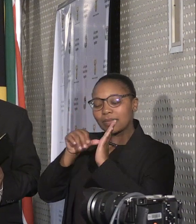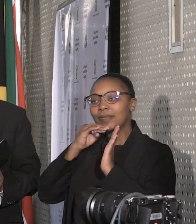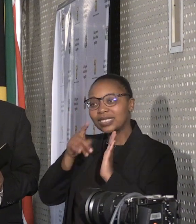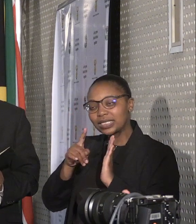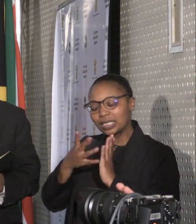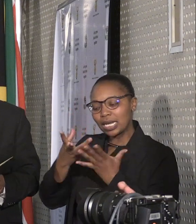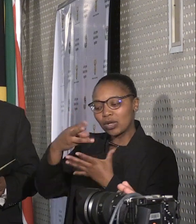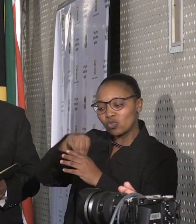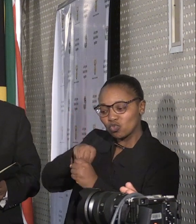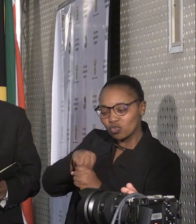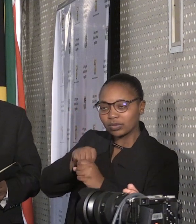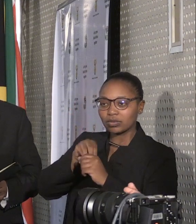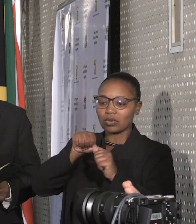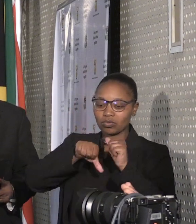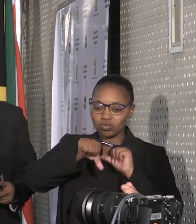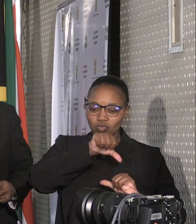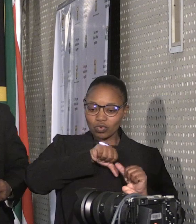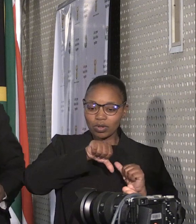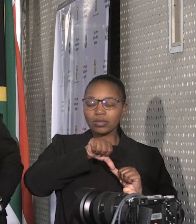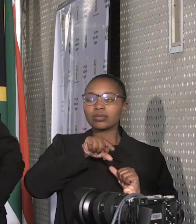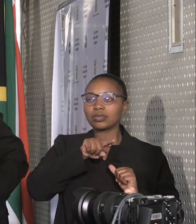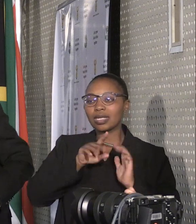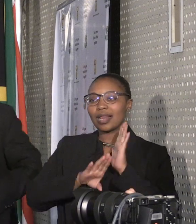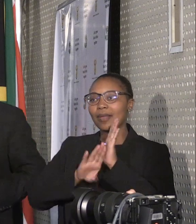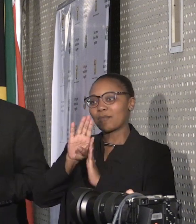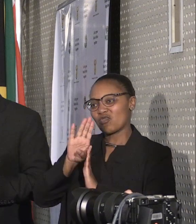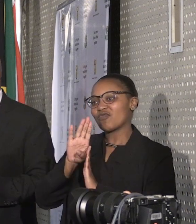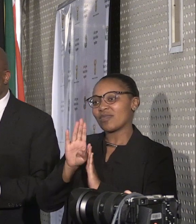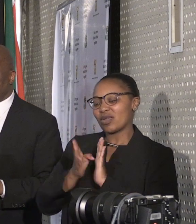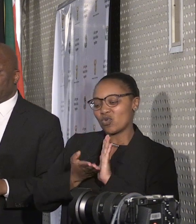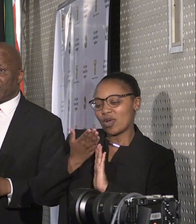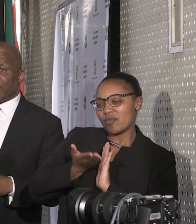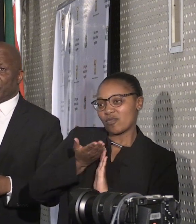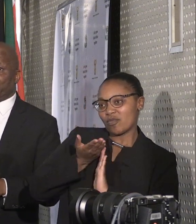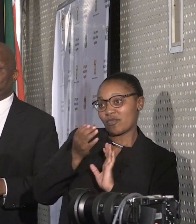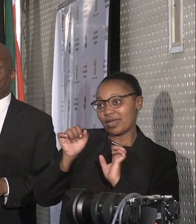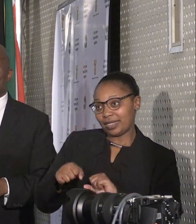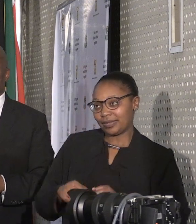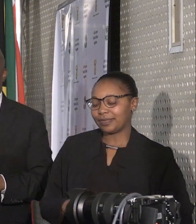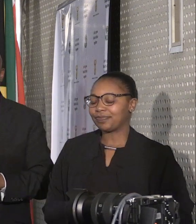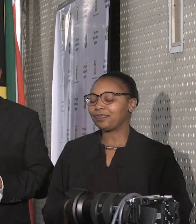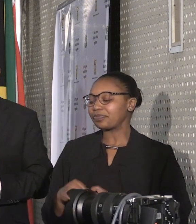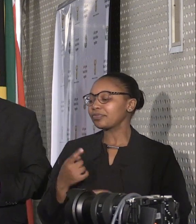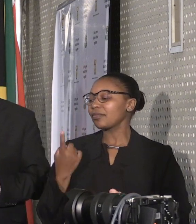inclusive societal improvement. Lastly, somebody was asking,